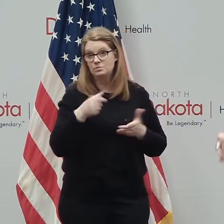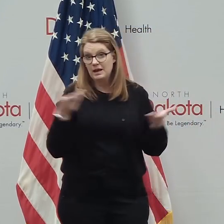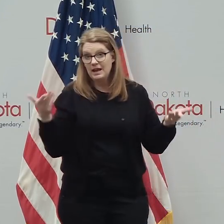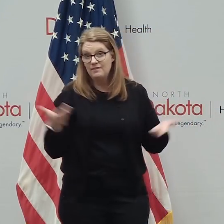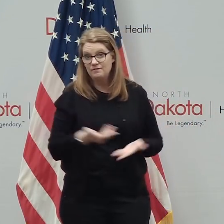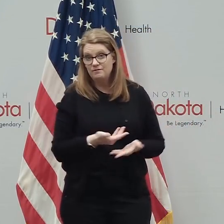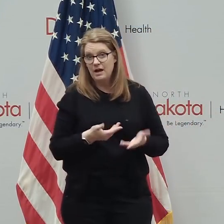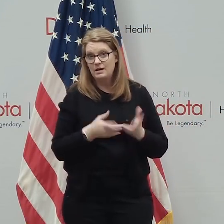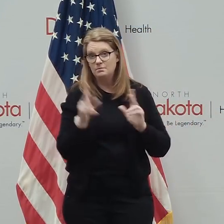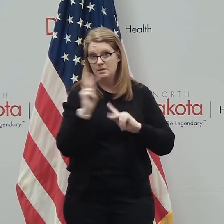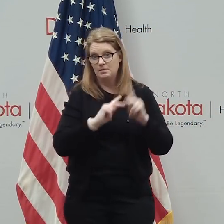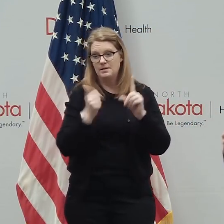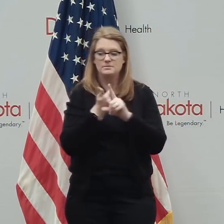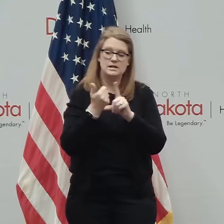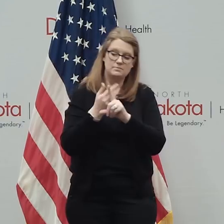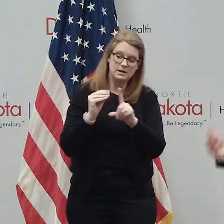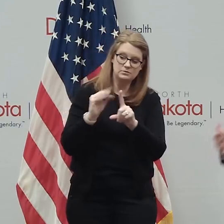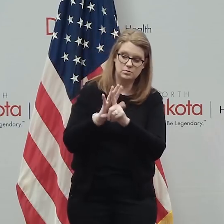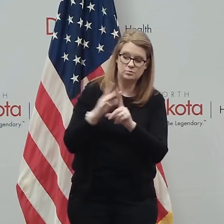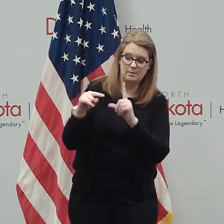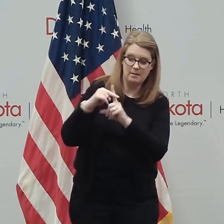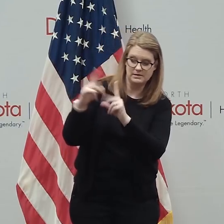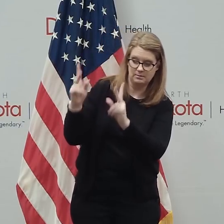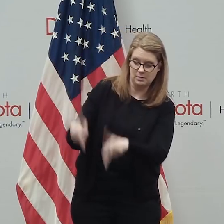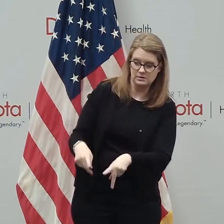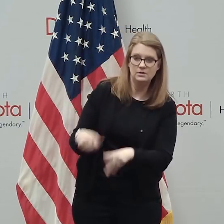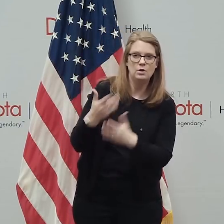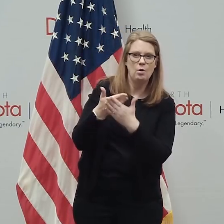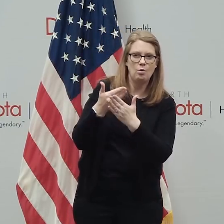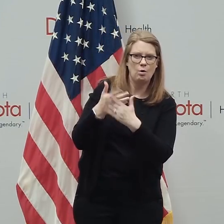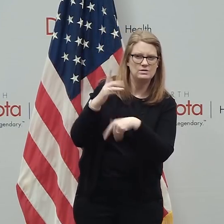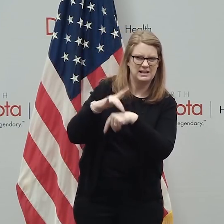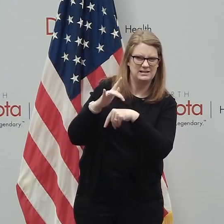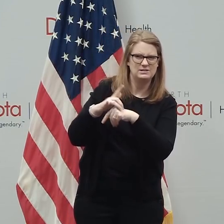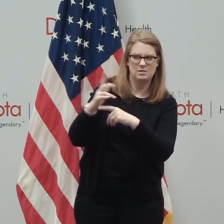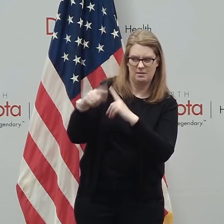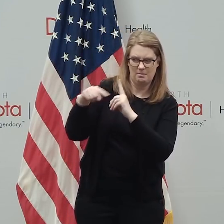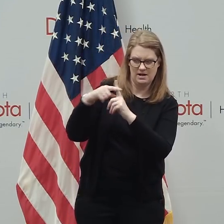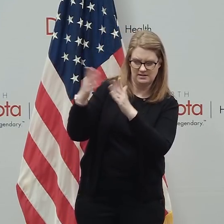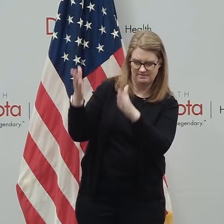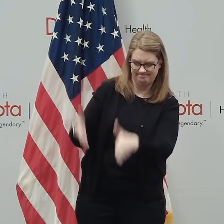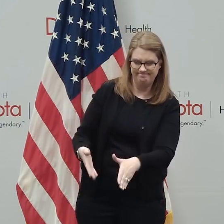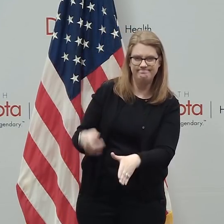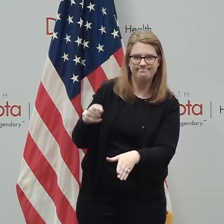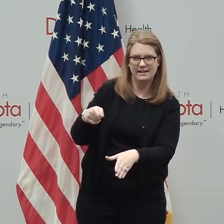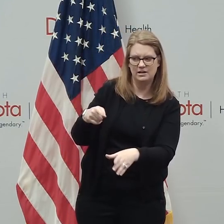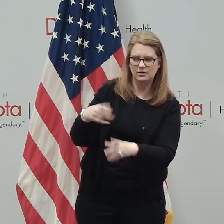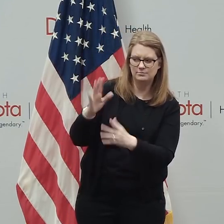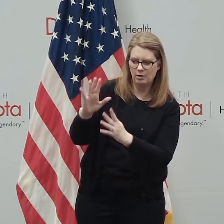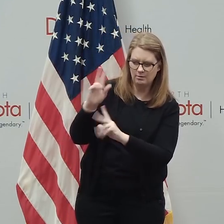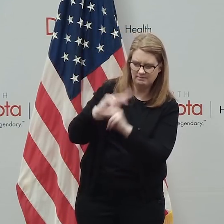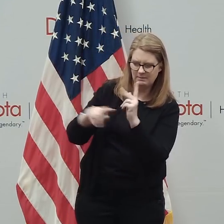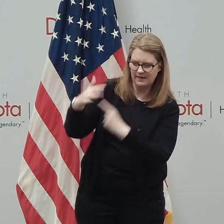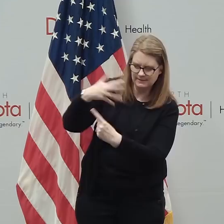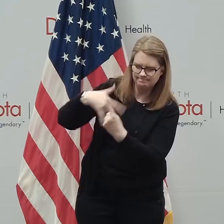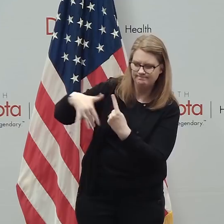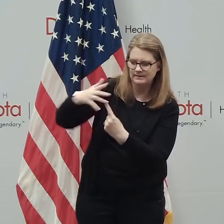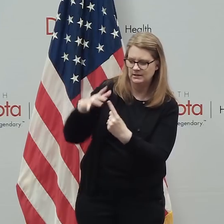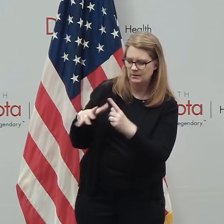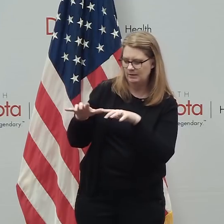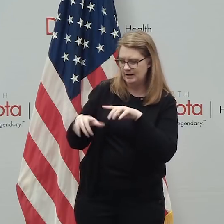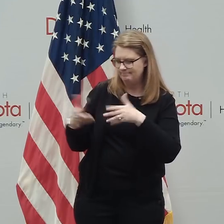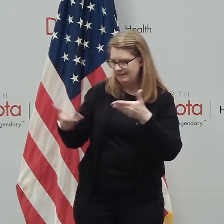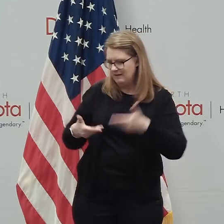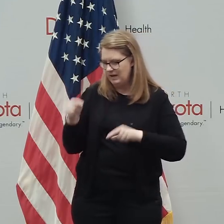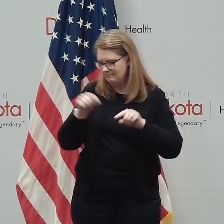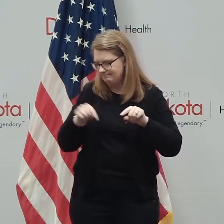to a positive close contacts with a positive. We know that we're going to hopefully catch and stop the spread,